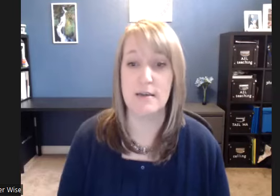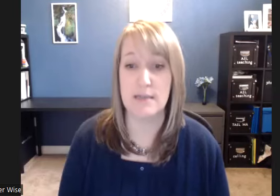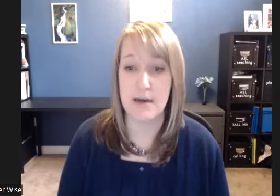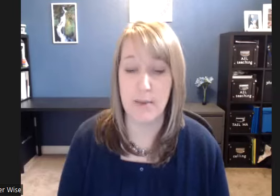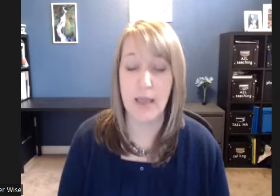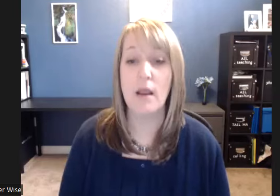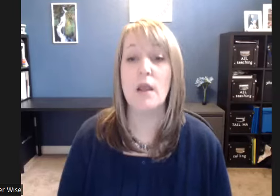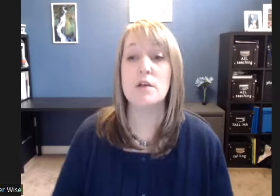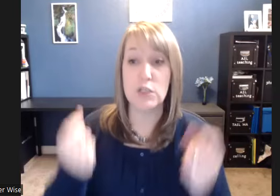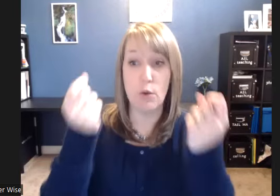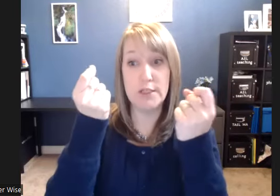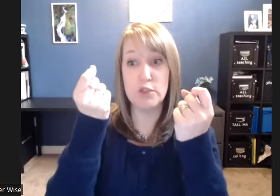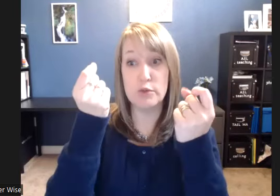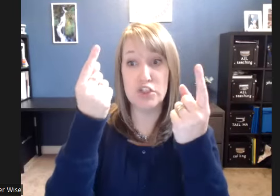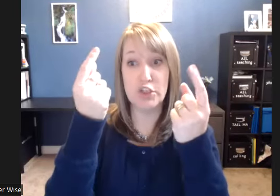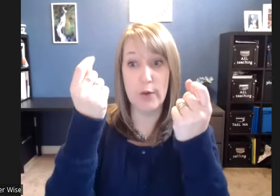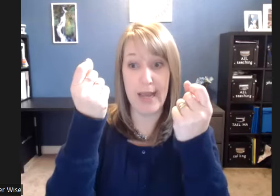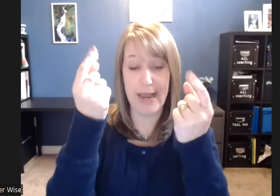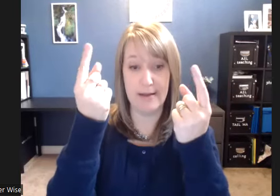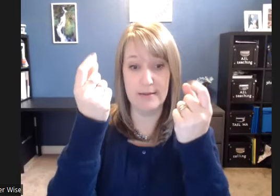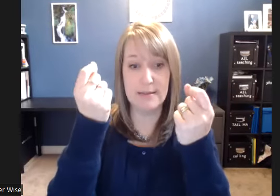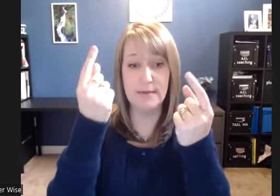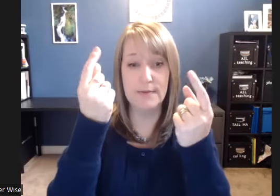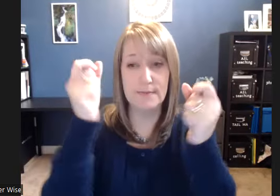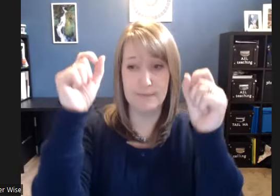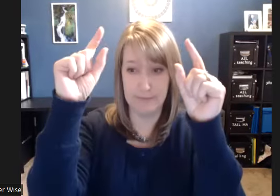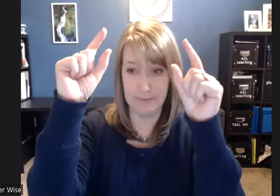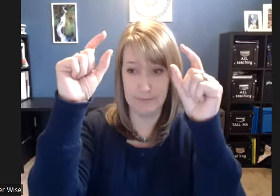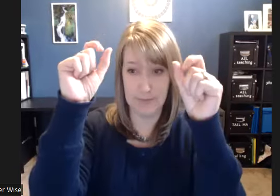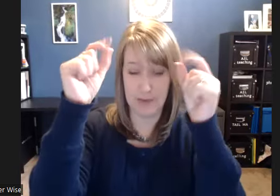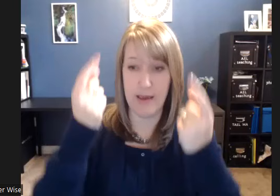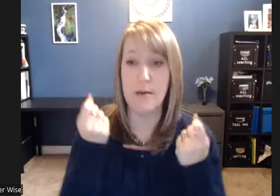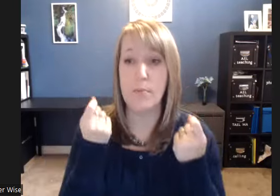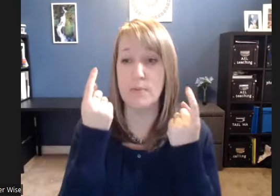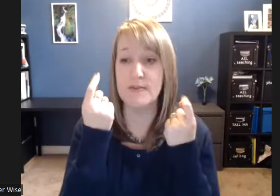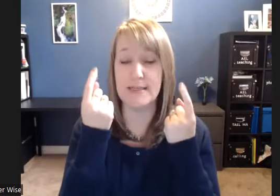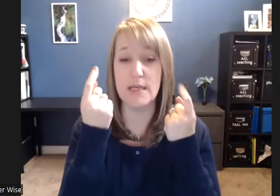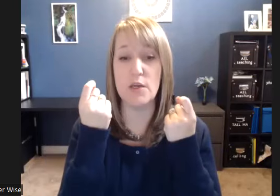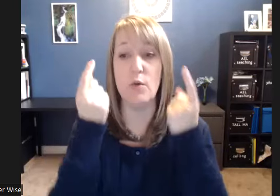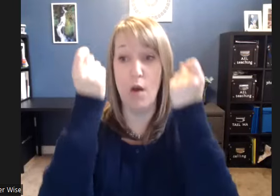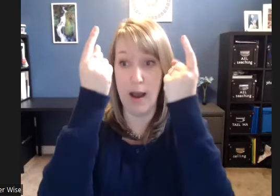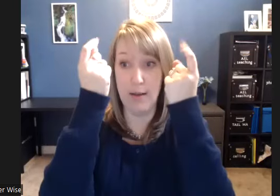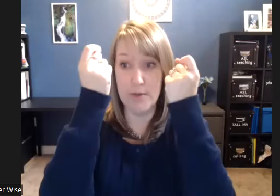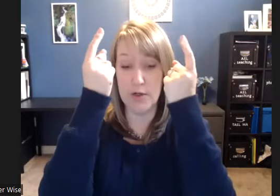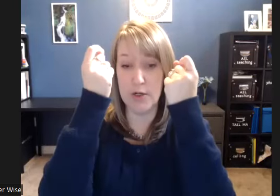a tiny bit. So you want to do it with two hands. Okay, palms facing you, up near